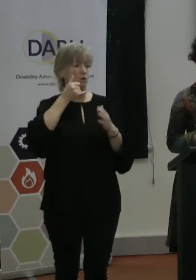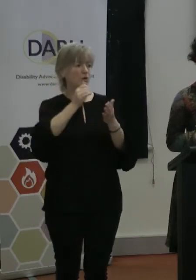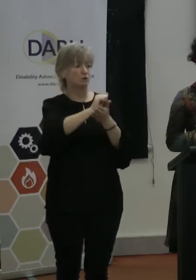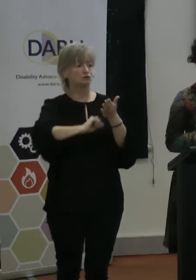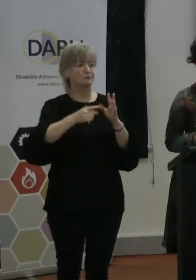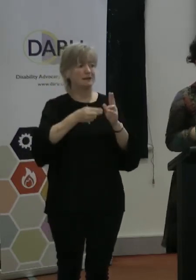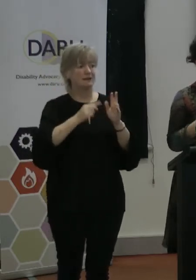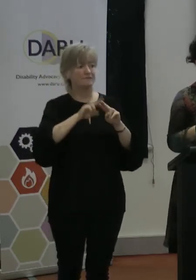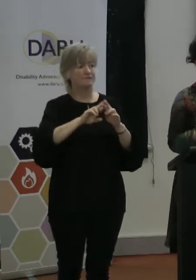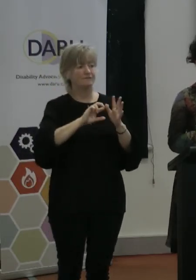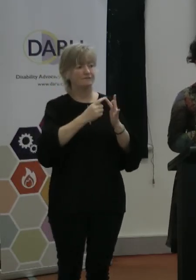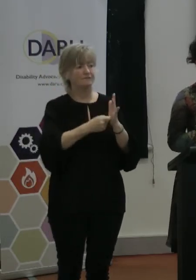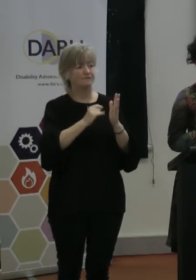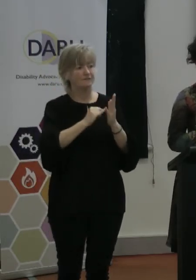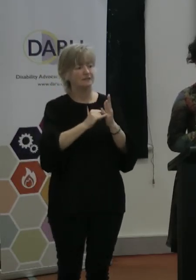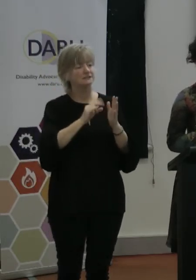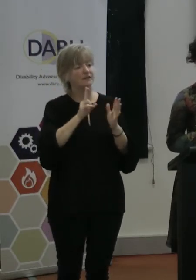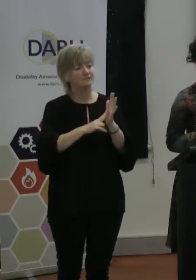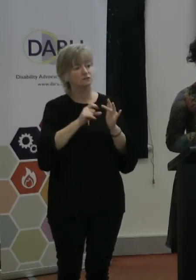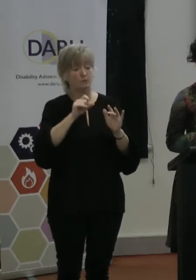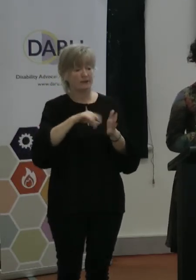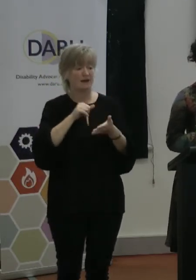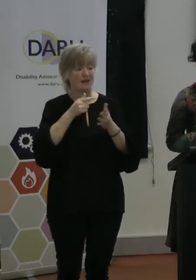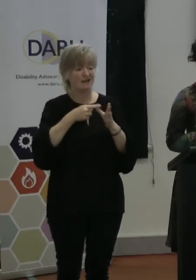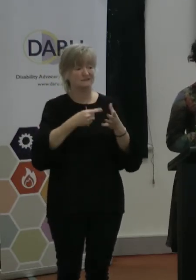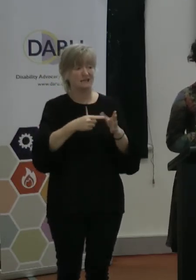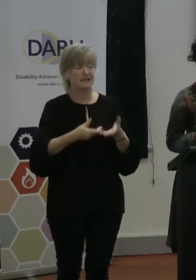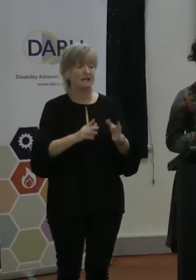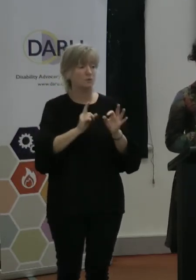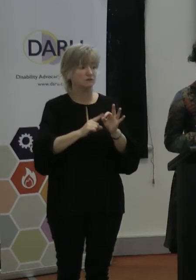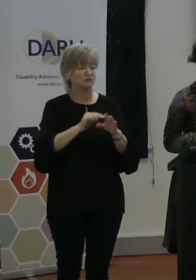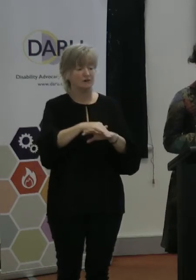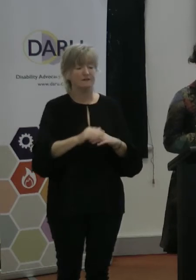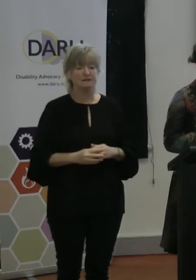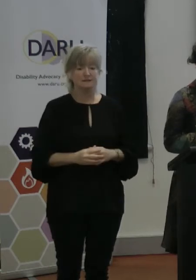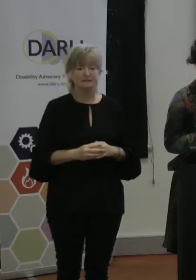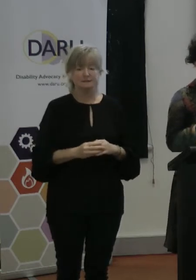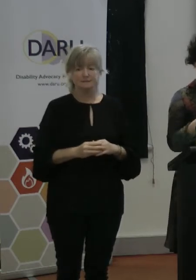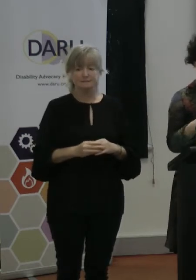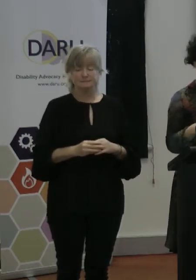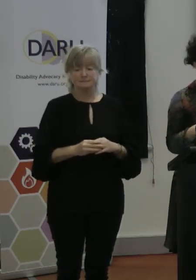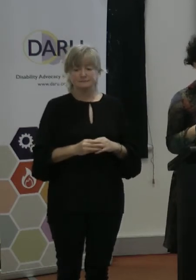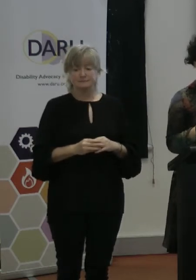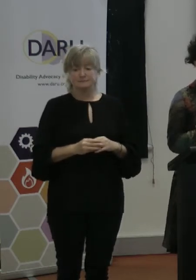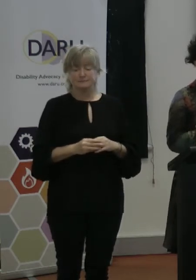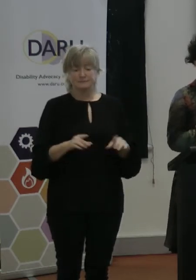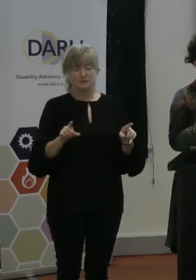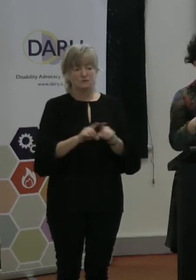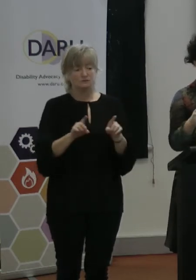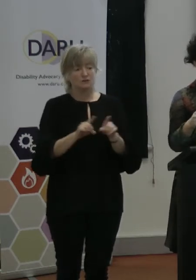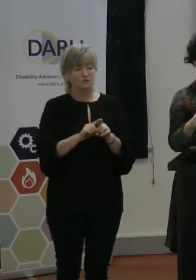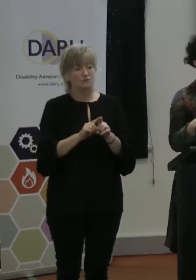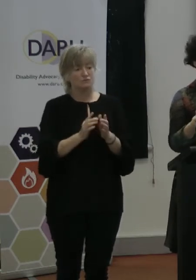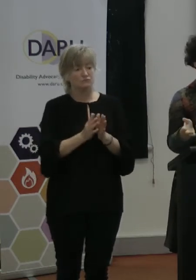Affairs Victoria so we can help answer any of your questions around that. Also, if you're noticing there